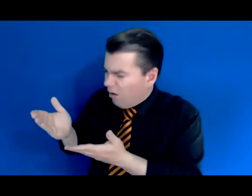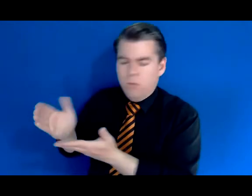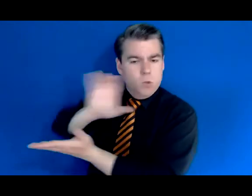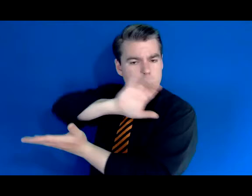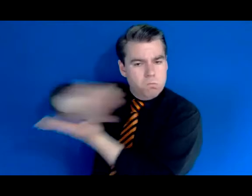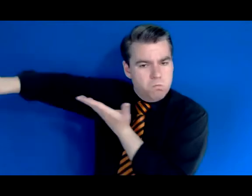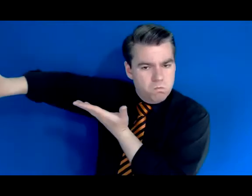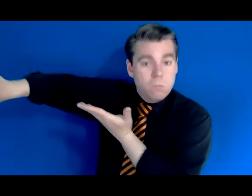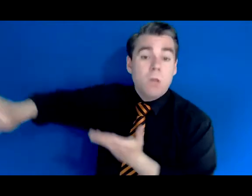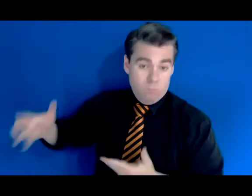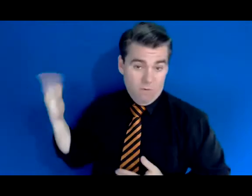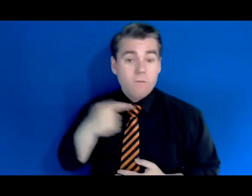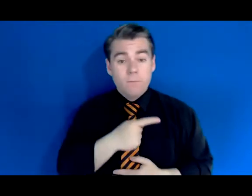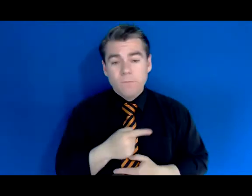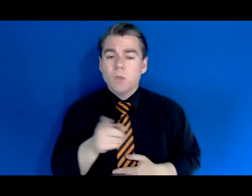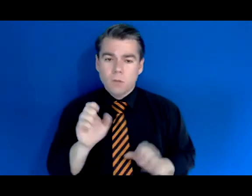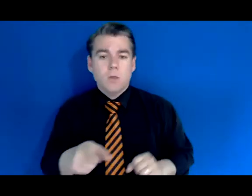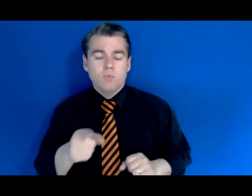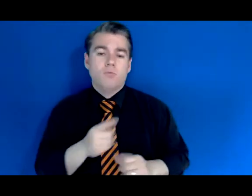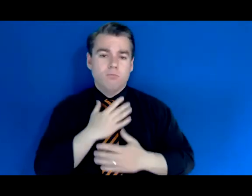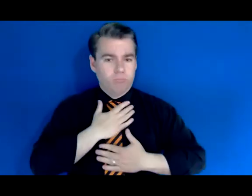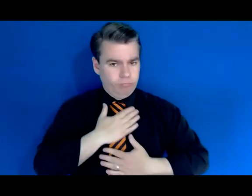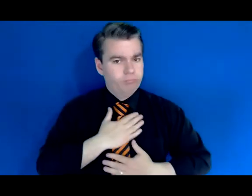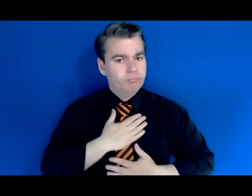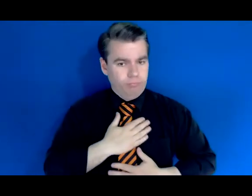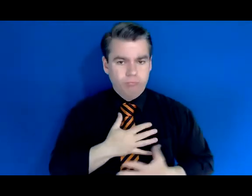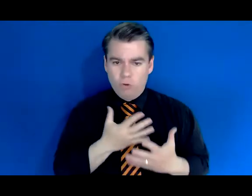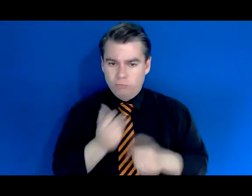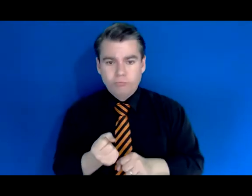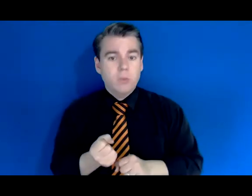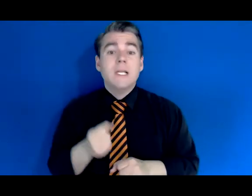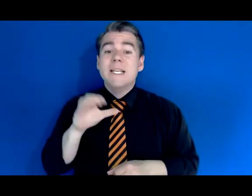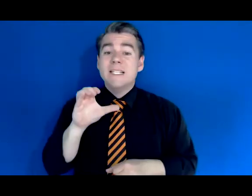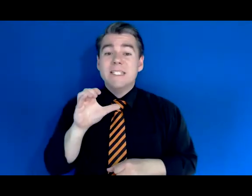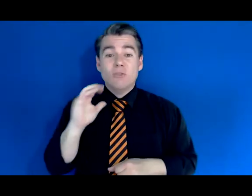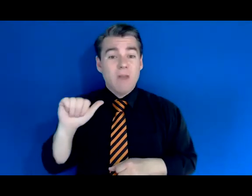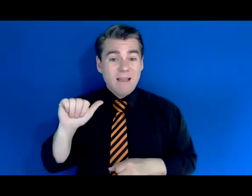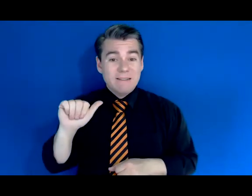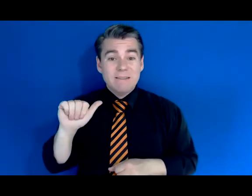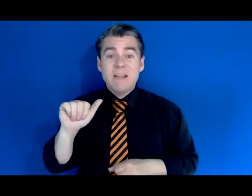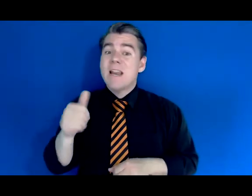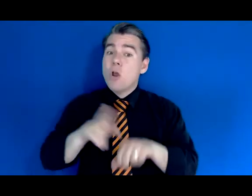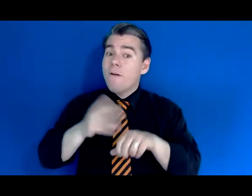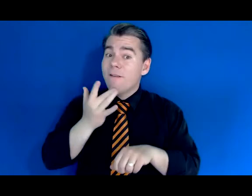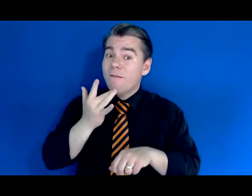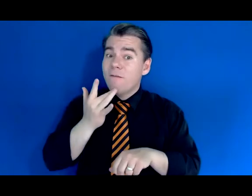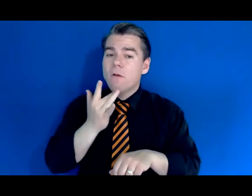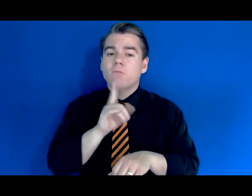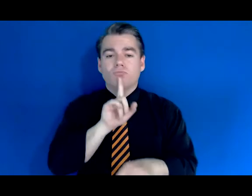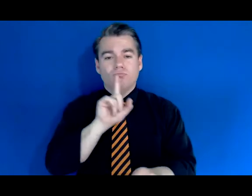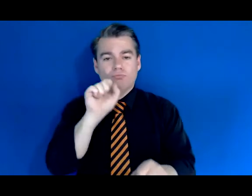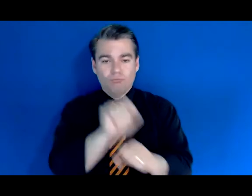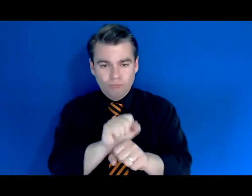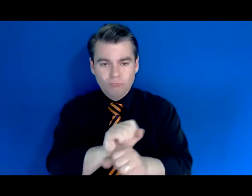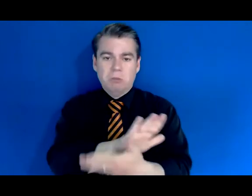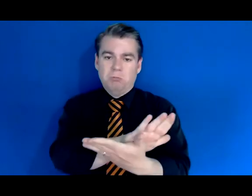So you can rest assured that the citric acid and natural flavoring listed on Slim is clean